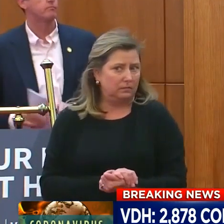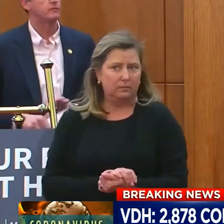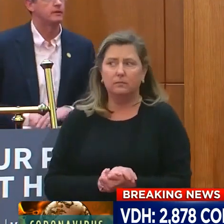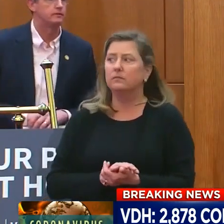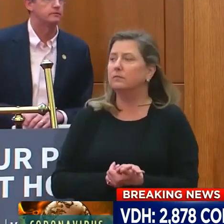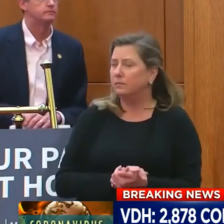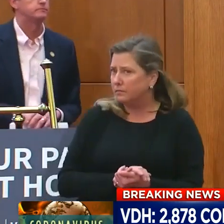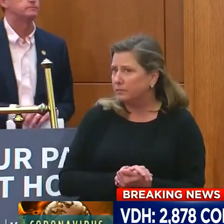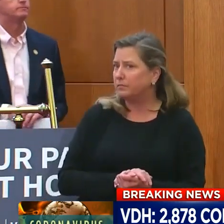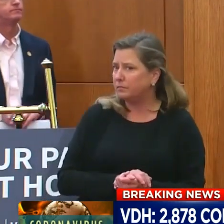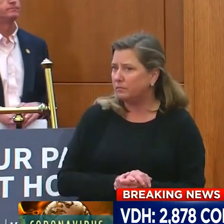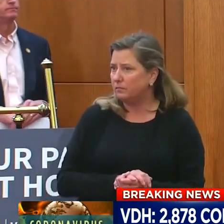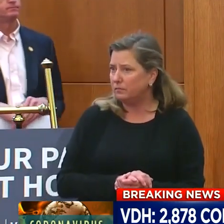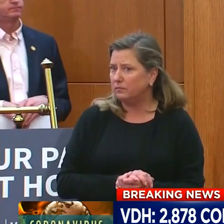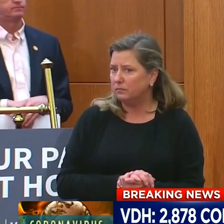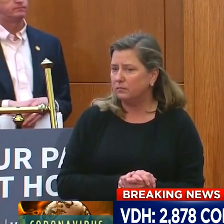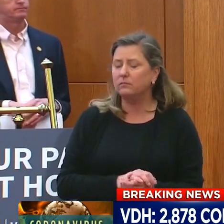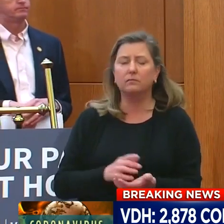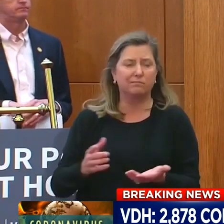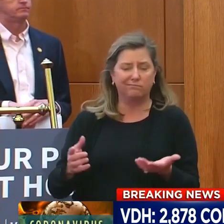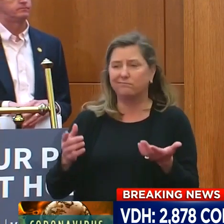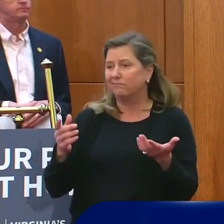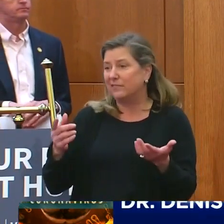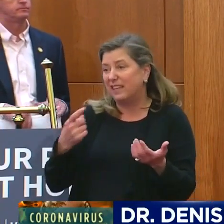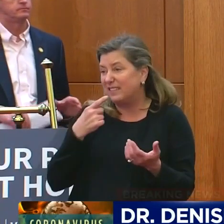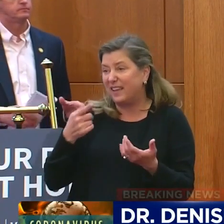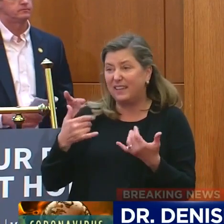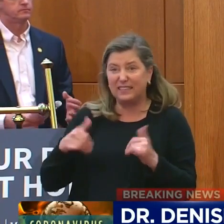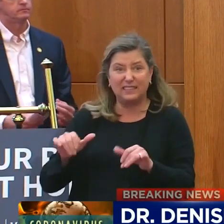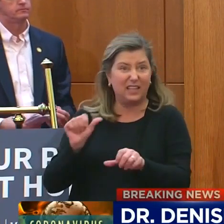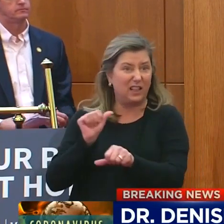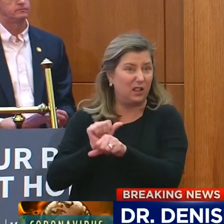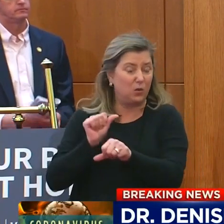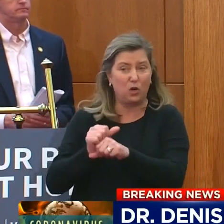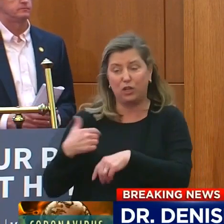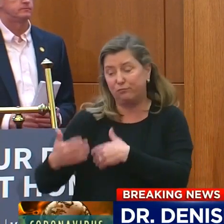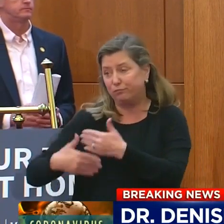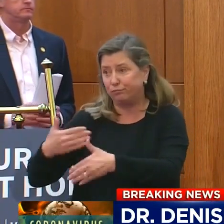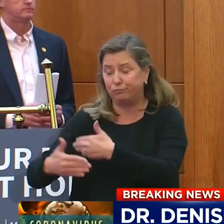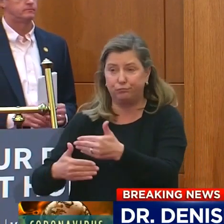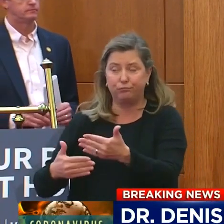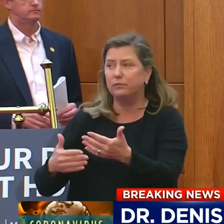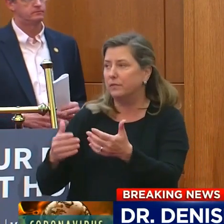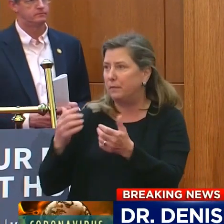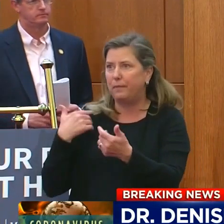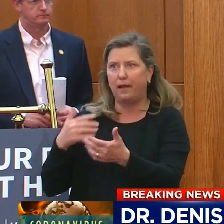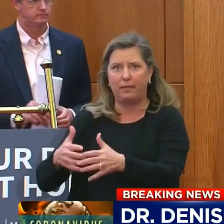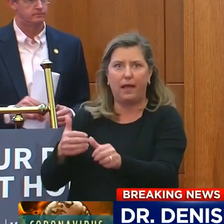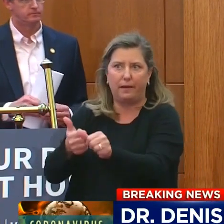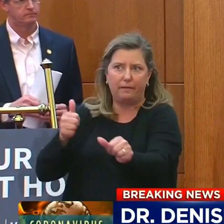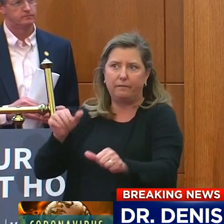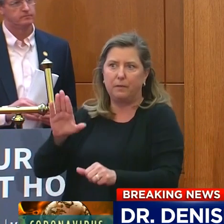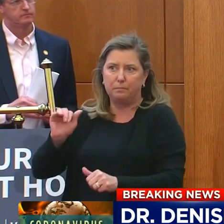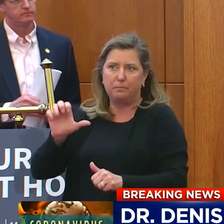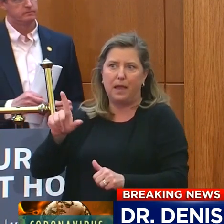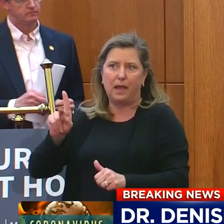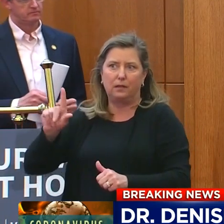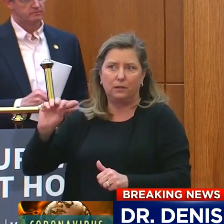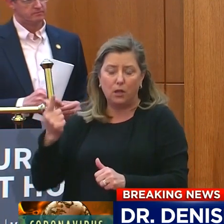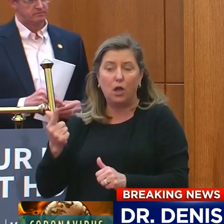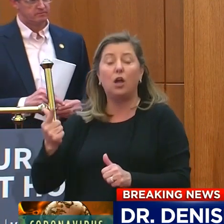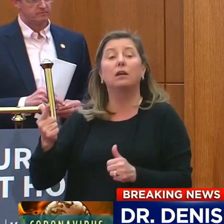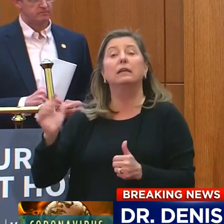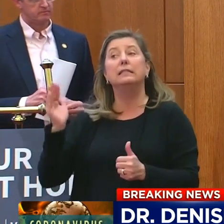What I can say is that they are continuing to work through their backlog, and we have heard that there have been some reduction in